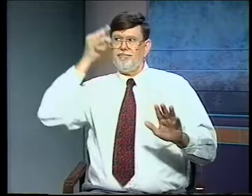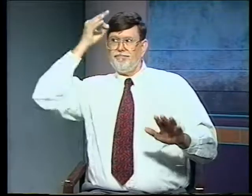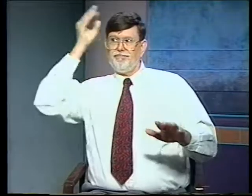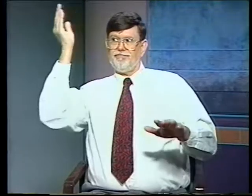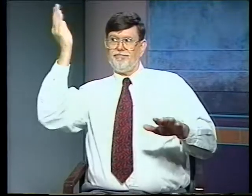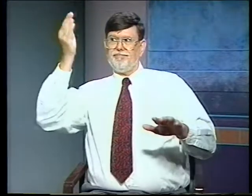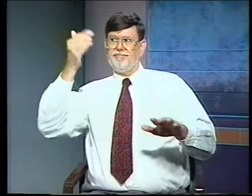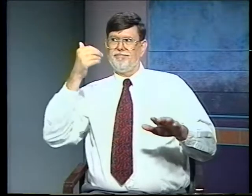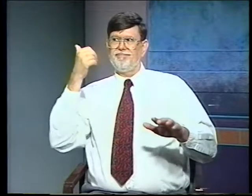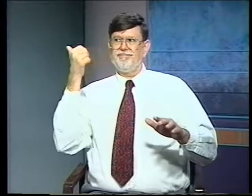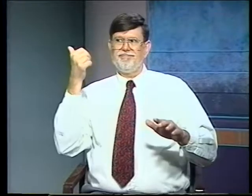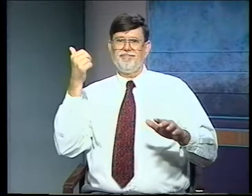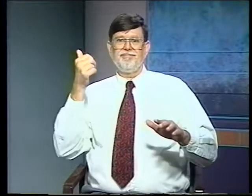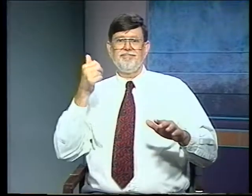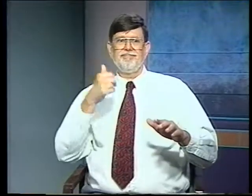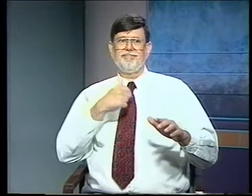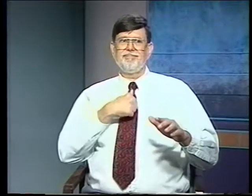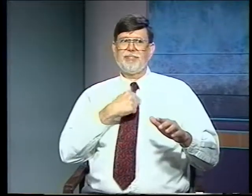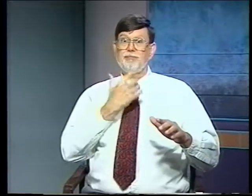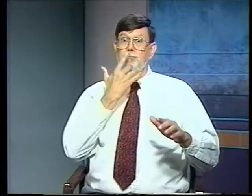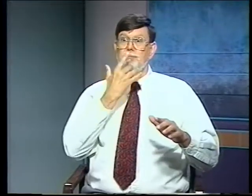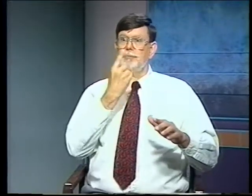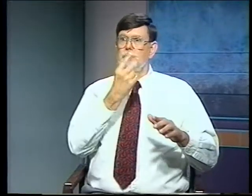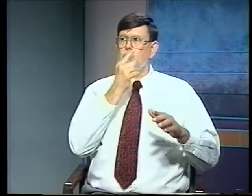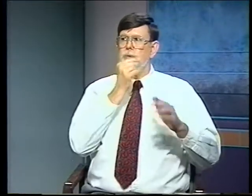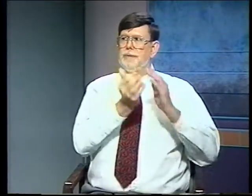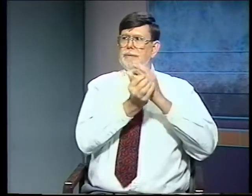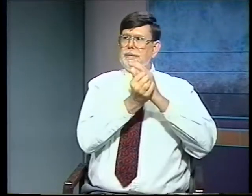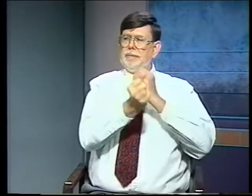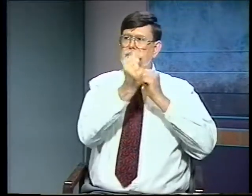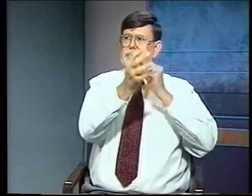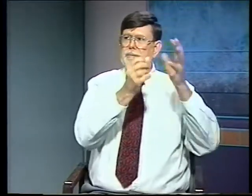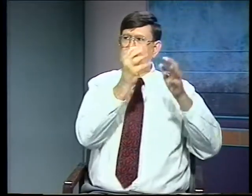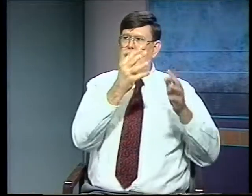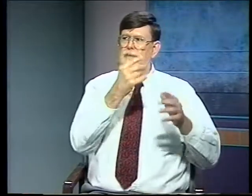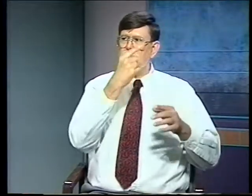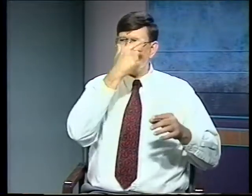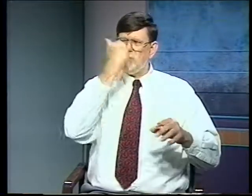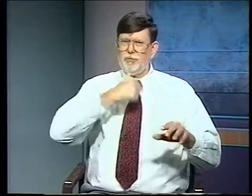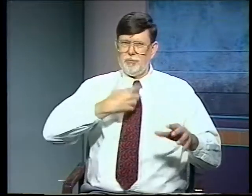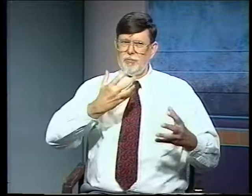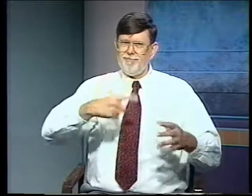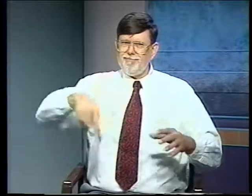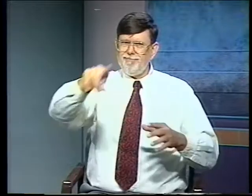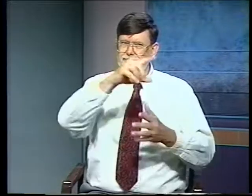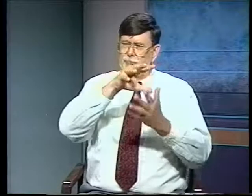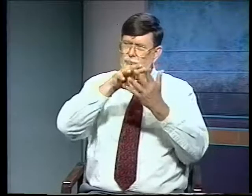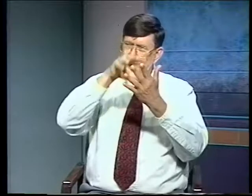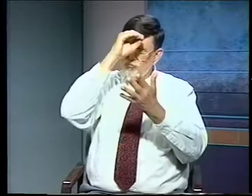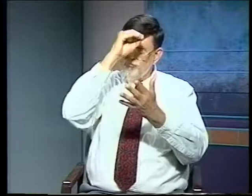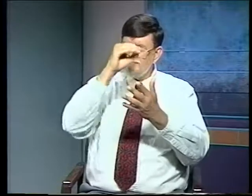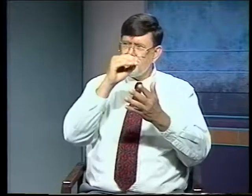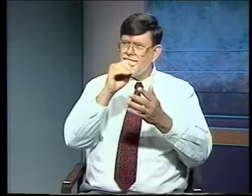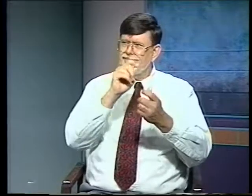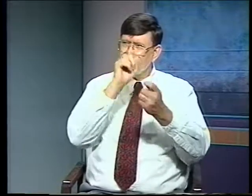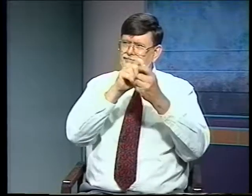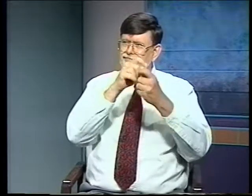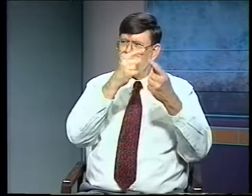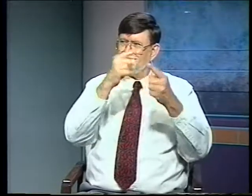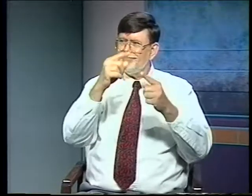from a variety of cultural backgrounds, and not just American Indian, but have an Indian presenter, I'd like to have someone who is a